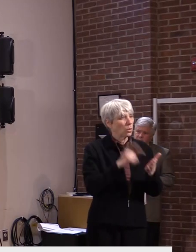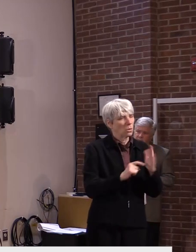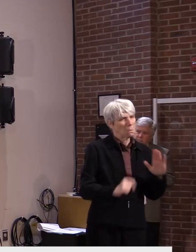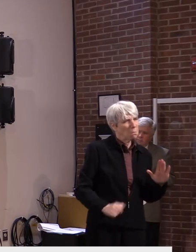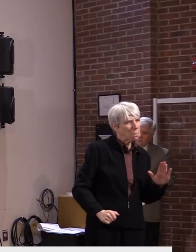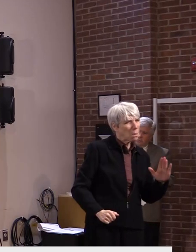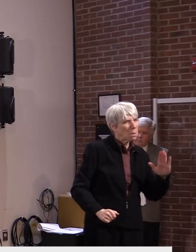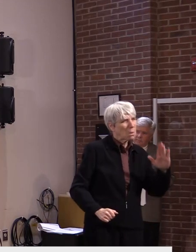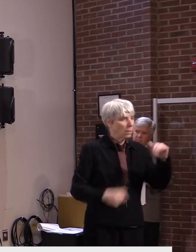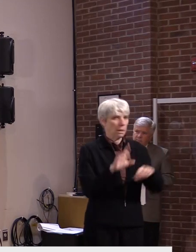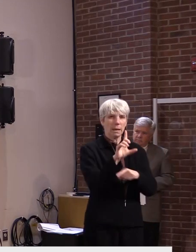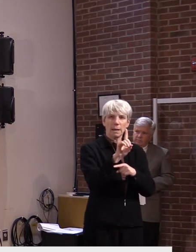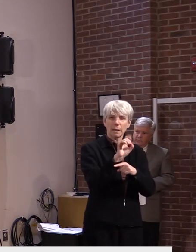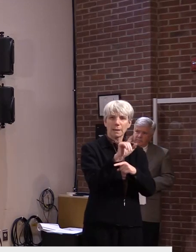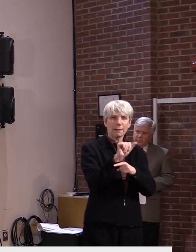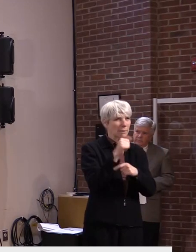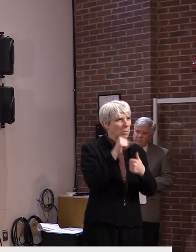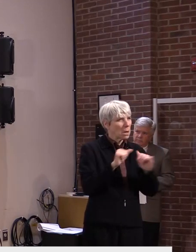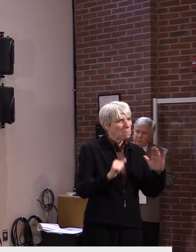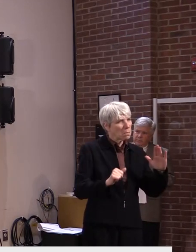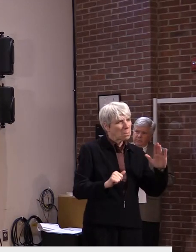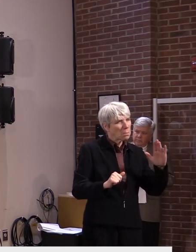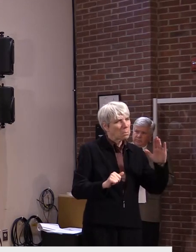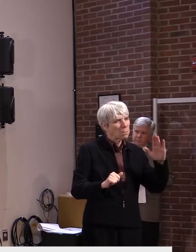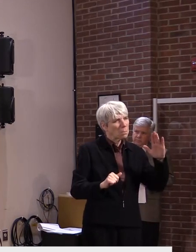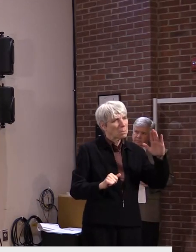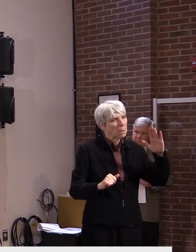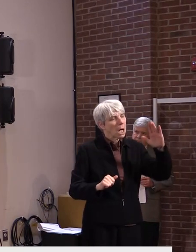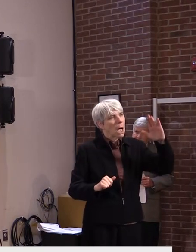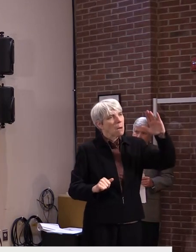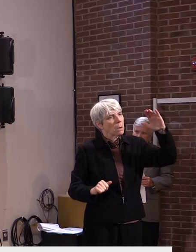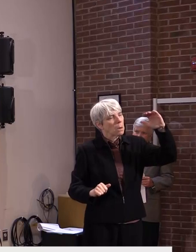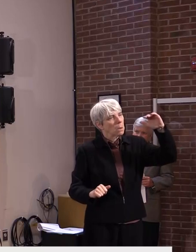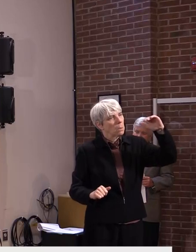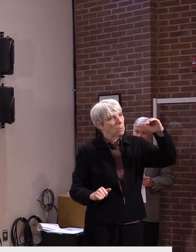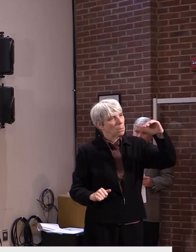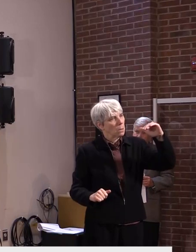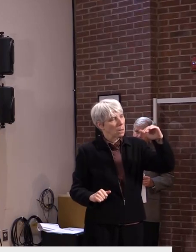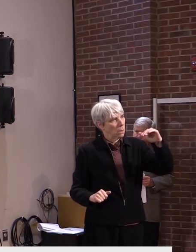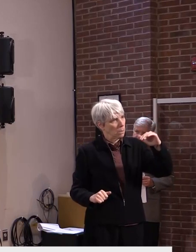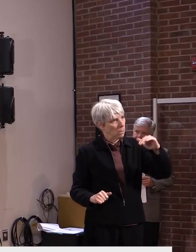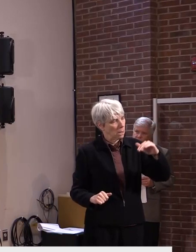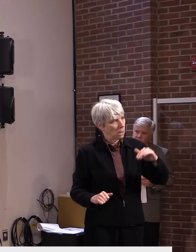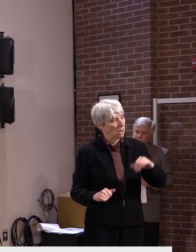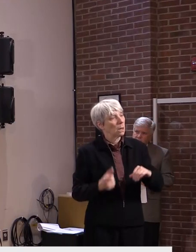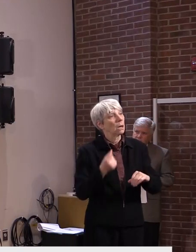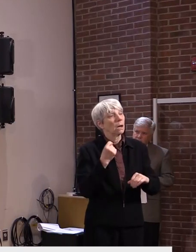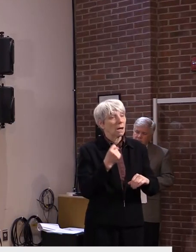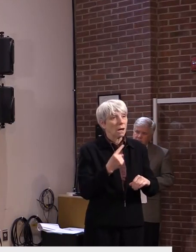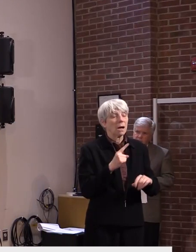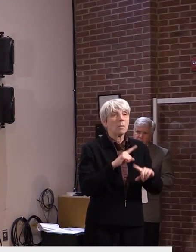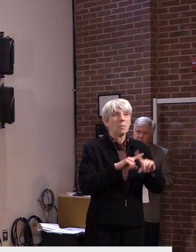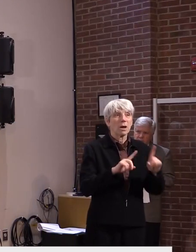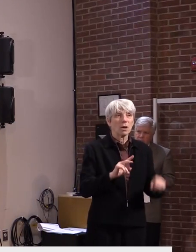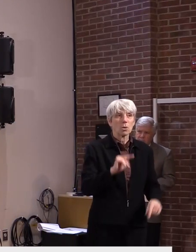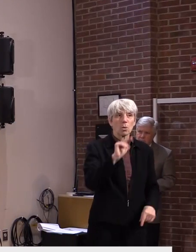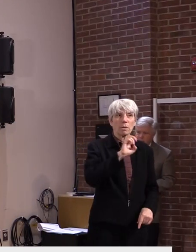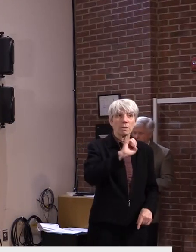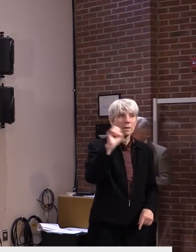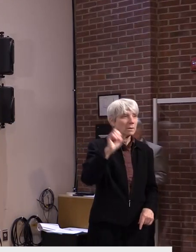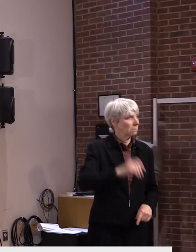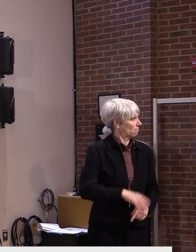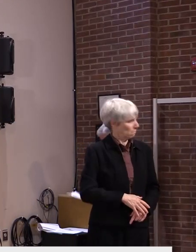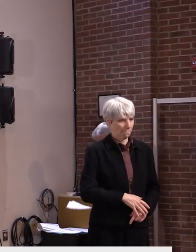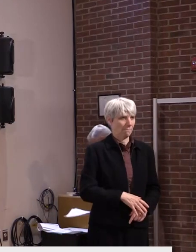upwards. And then when the time comes, they start to come down. But the Northeast is very different than that.